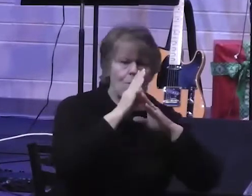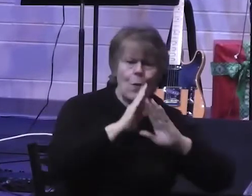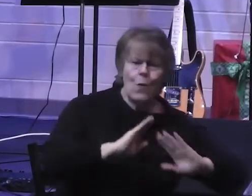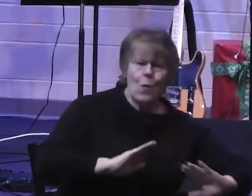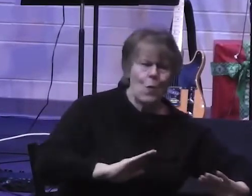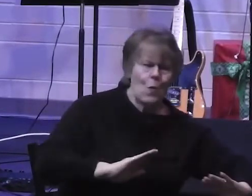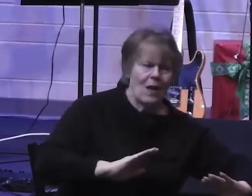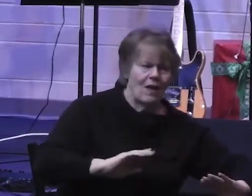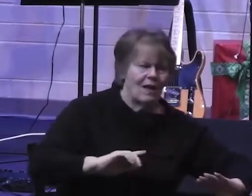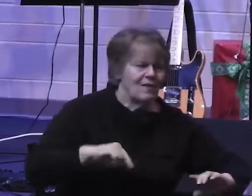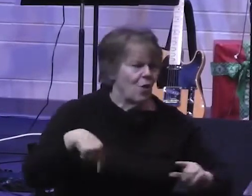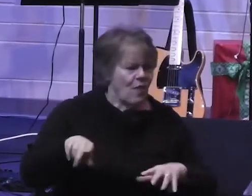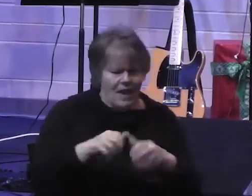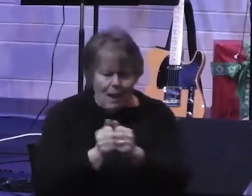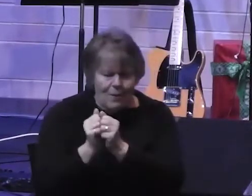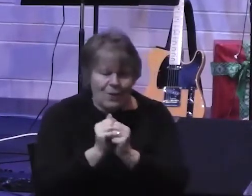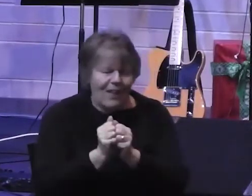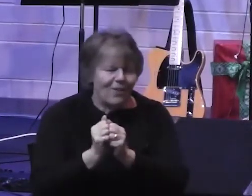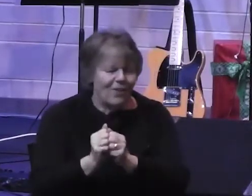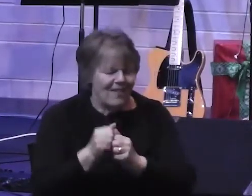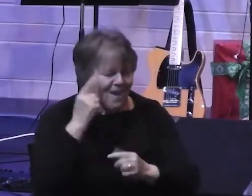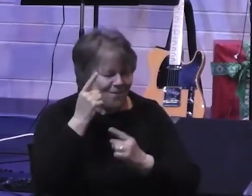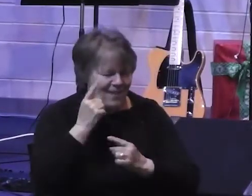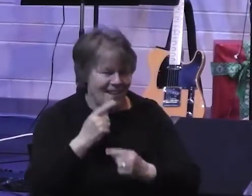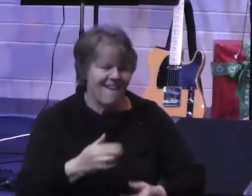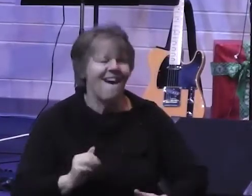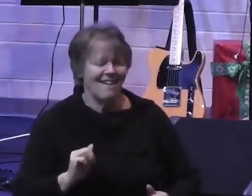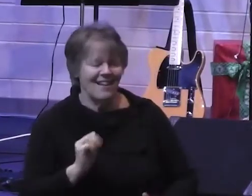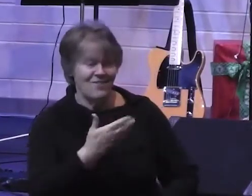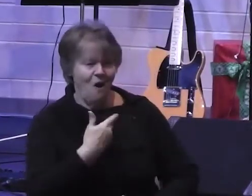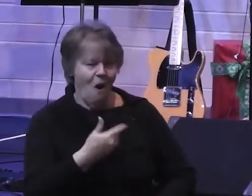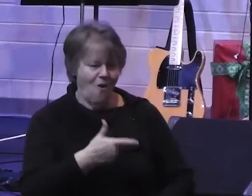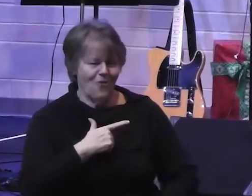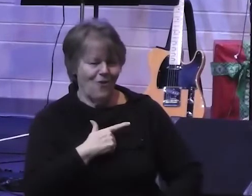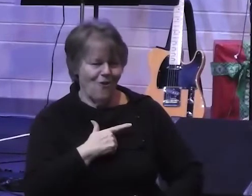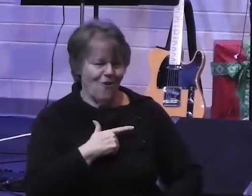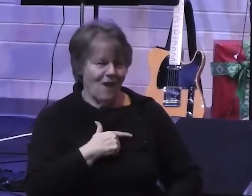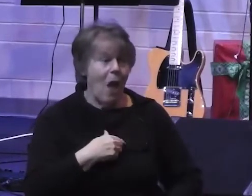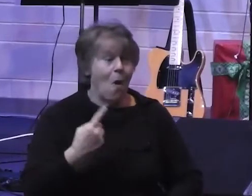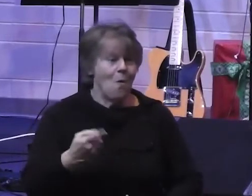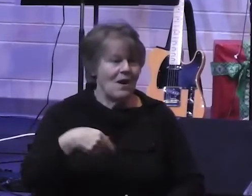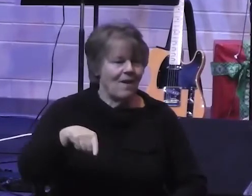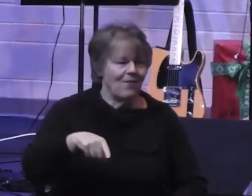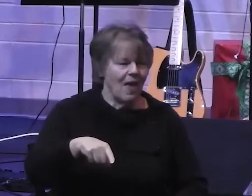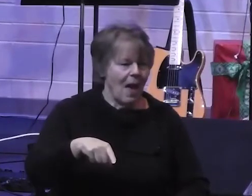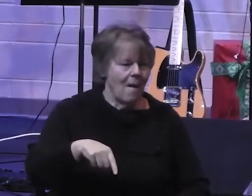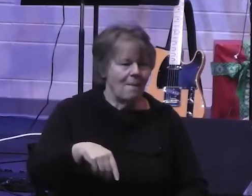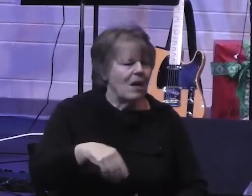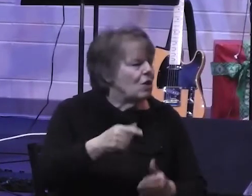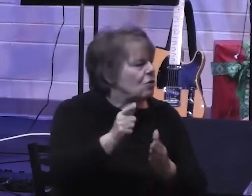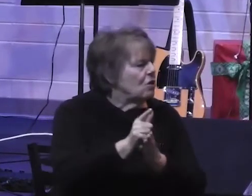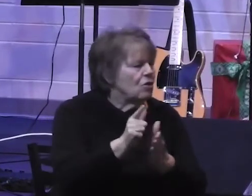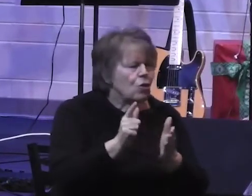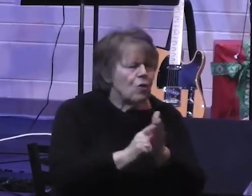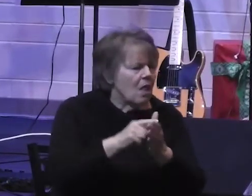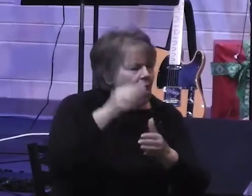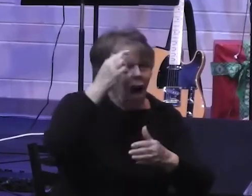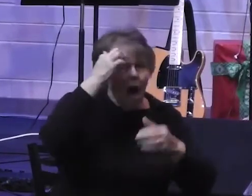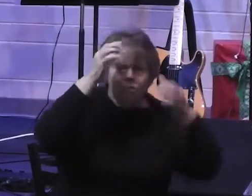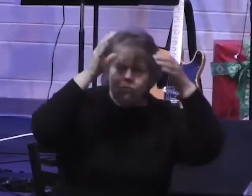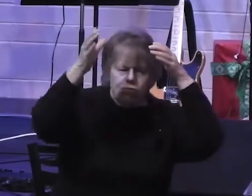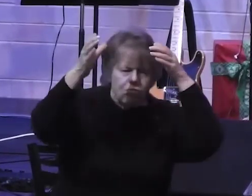our turn. One of them, an expert in the law, tested him with this